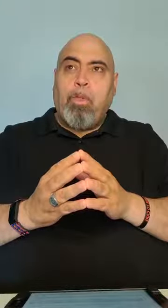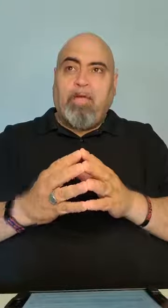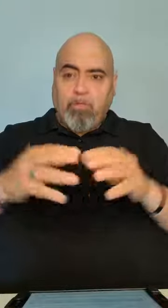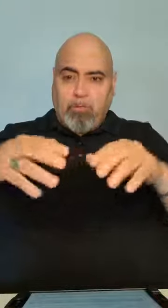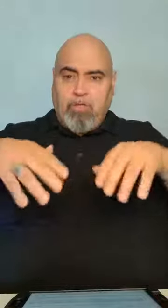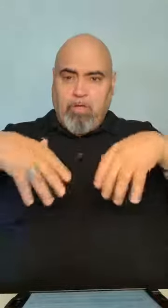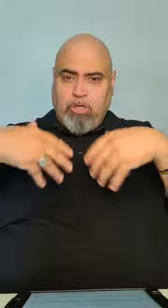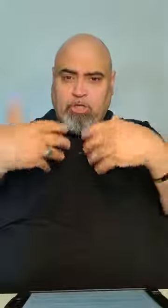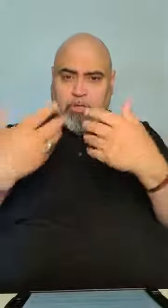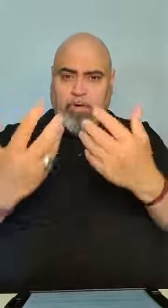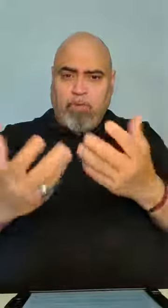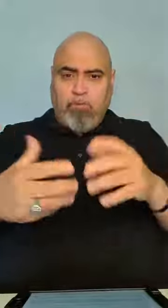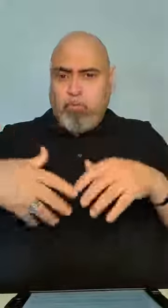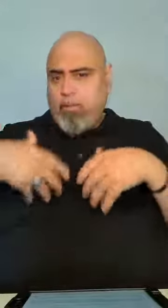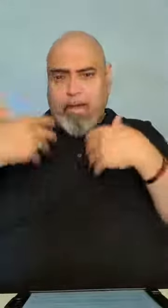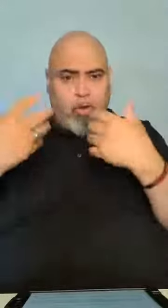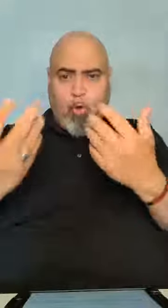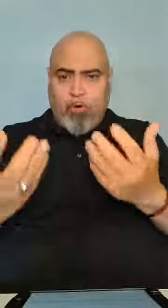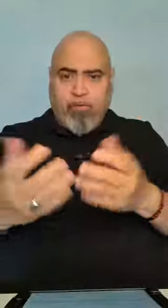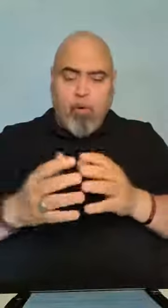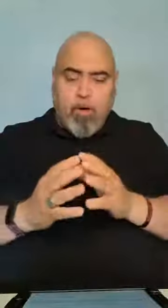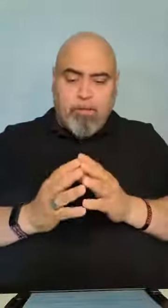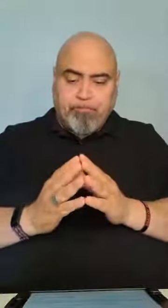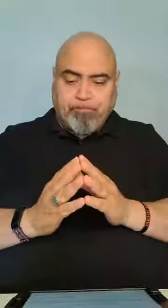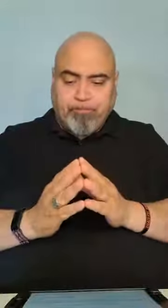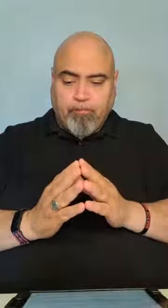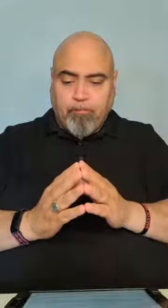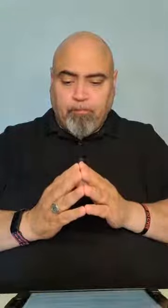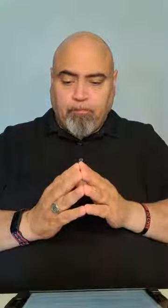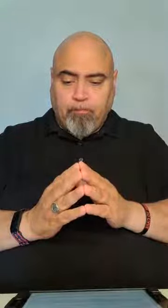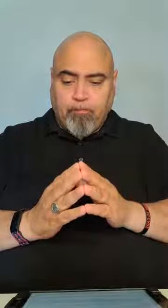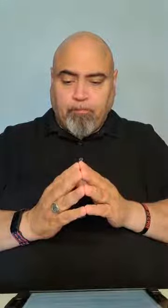and should be judged, right, whether by a court of law,